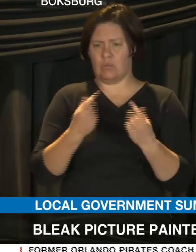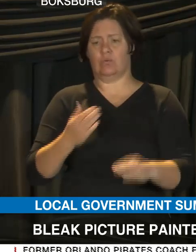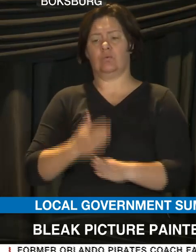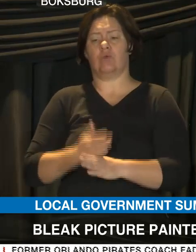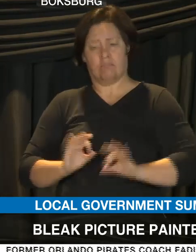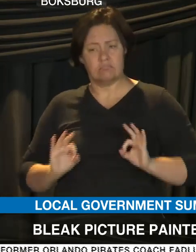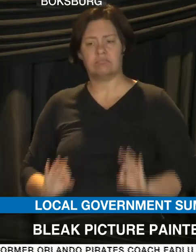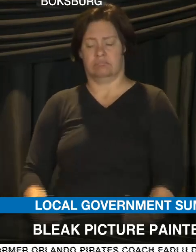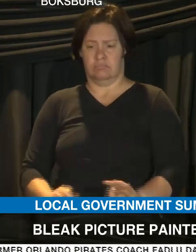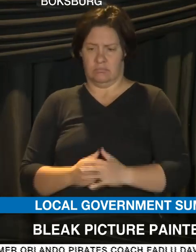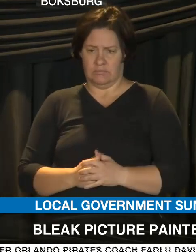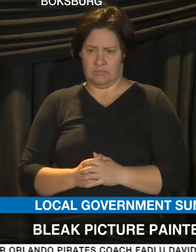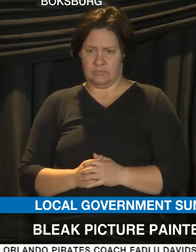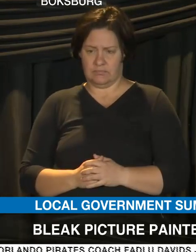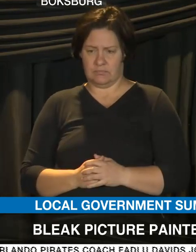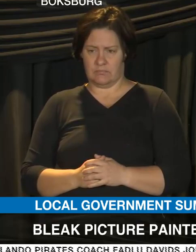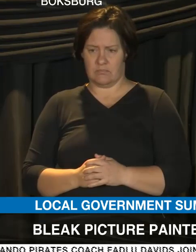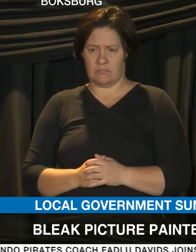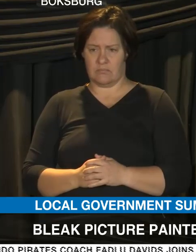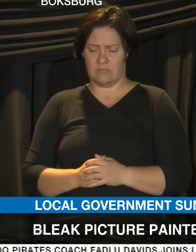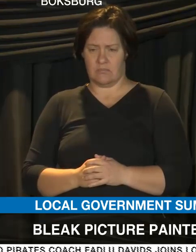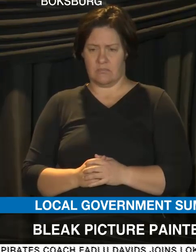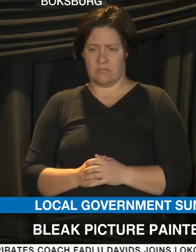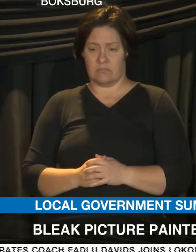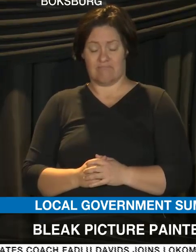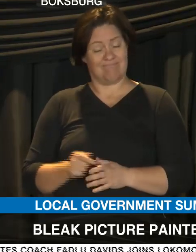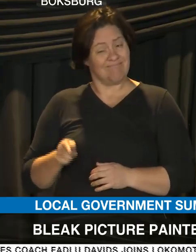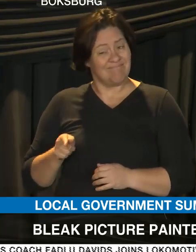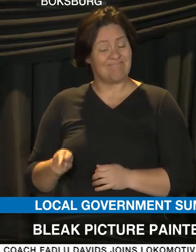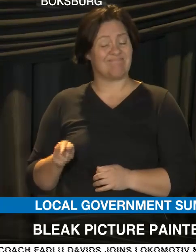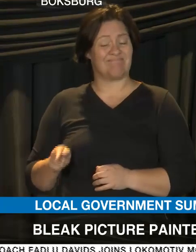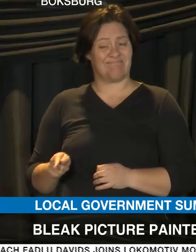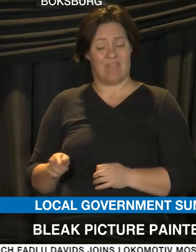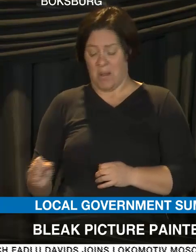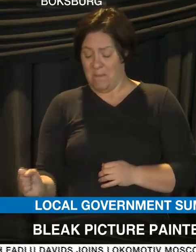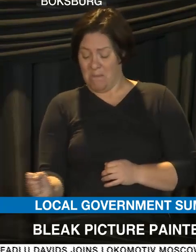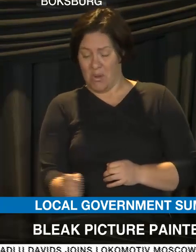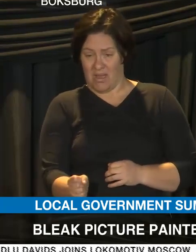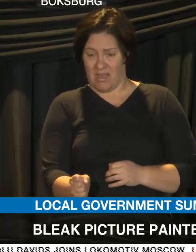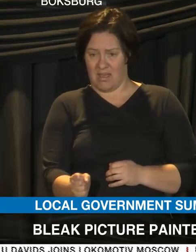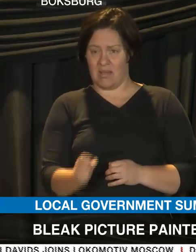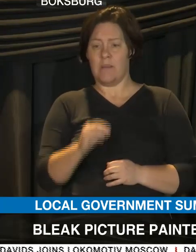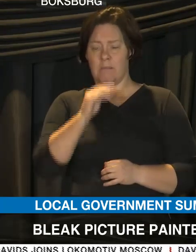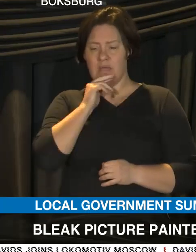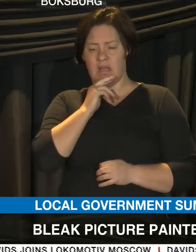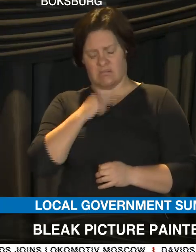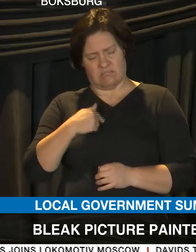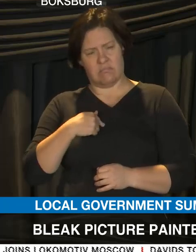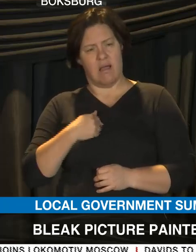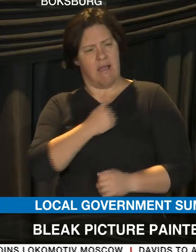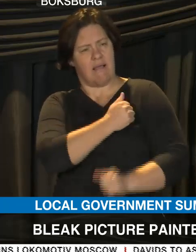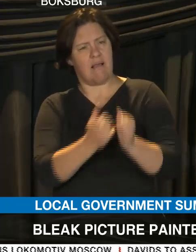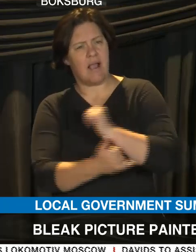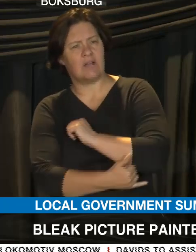of doing the work. And it is here where the issue of patronage has